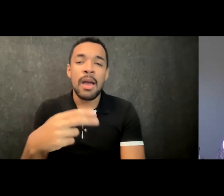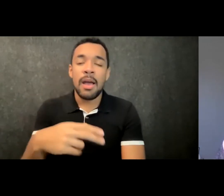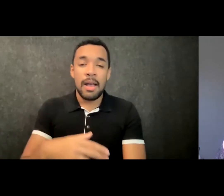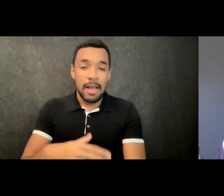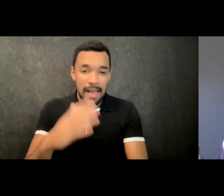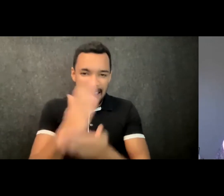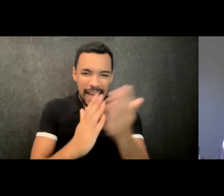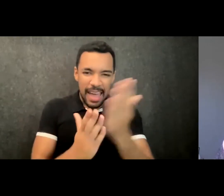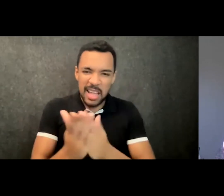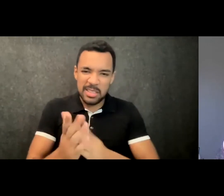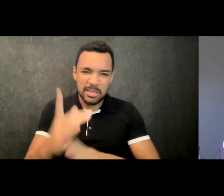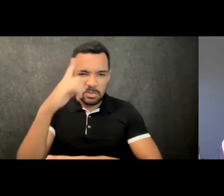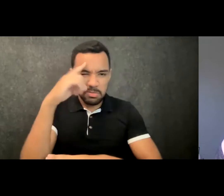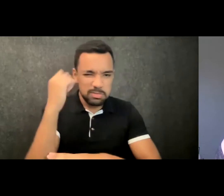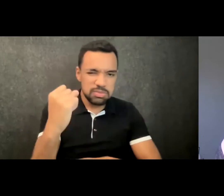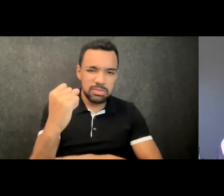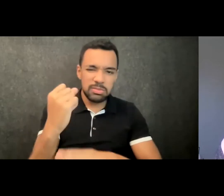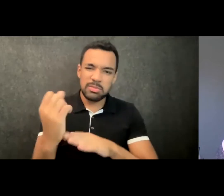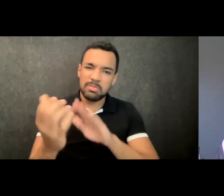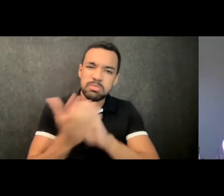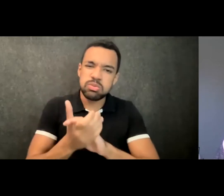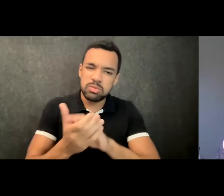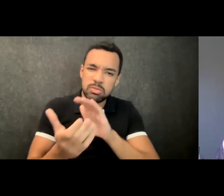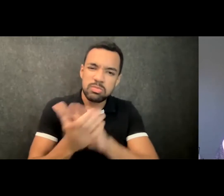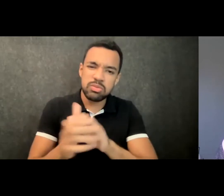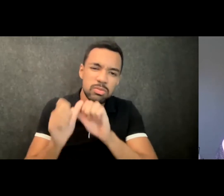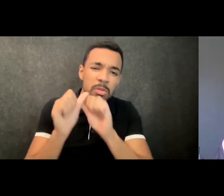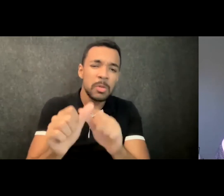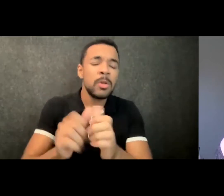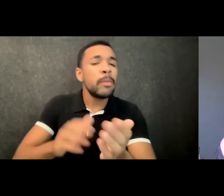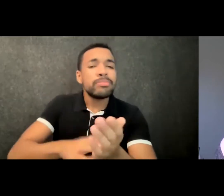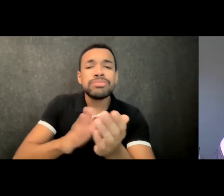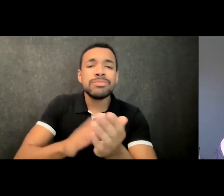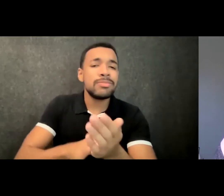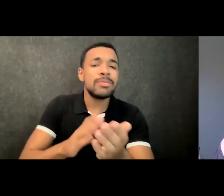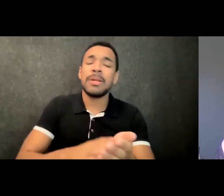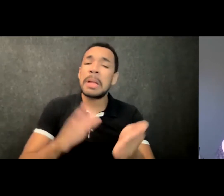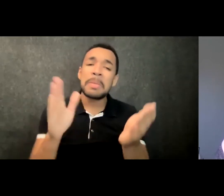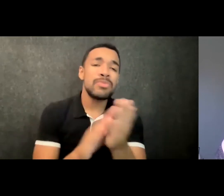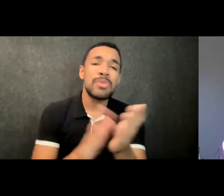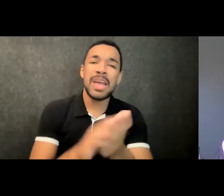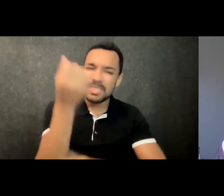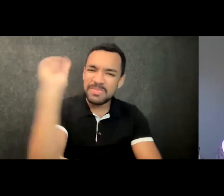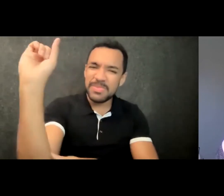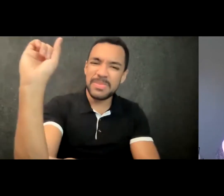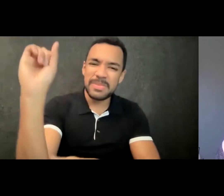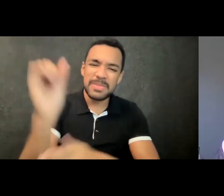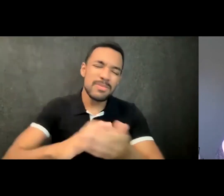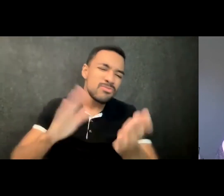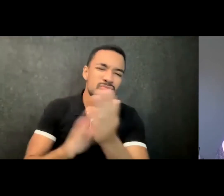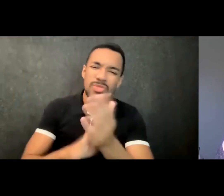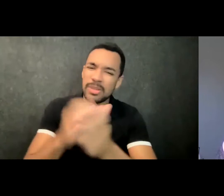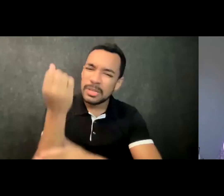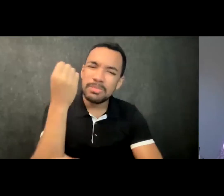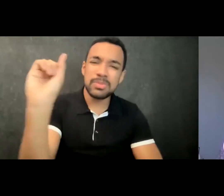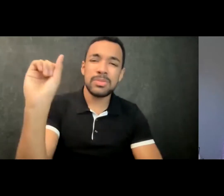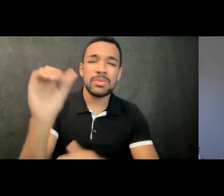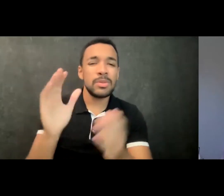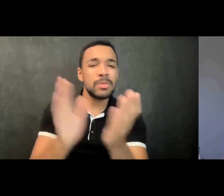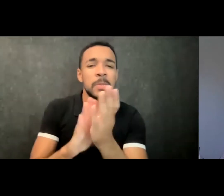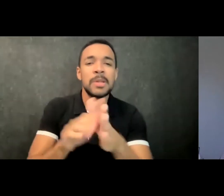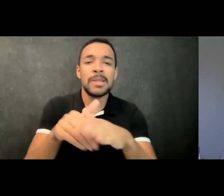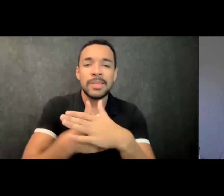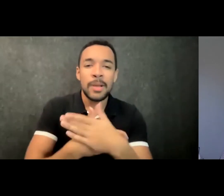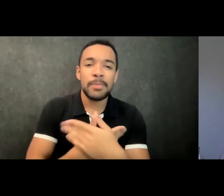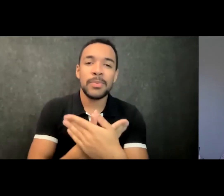in defiance. Praise be to defiance. Praise be to hummingbird's flight.